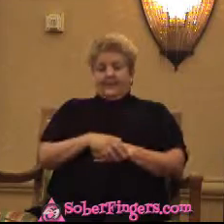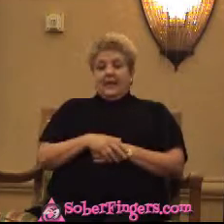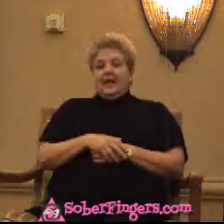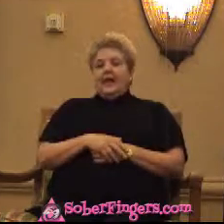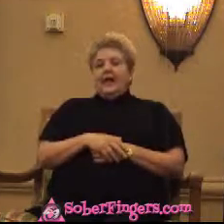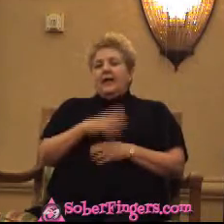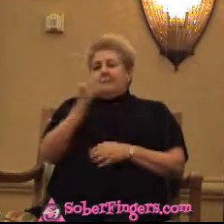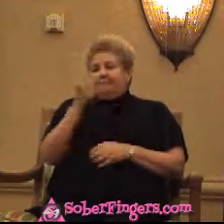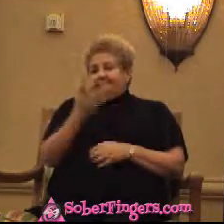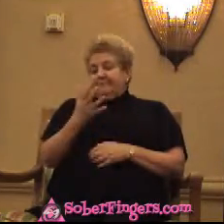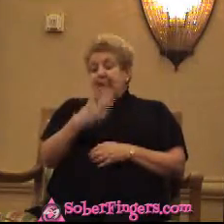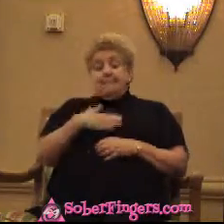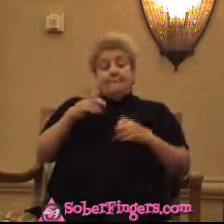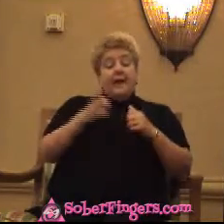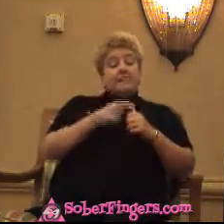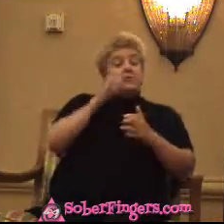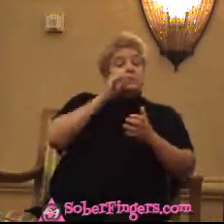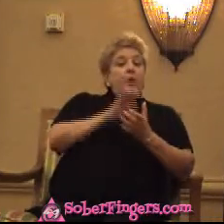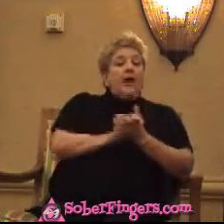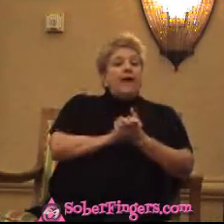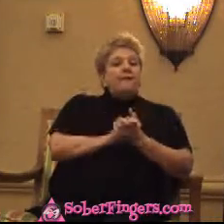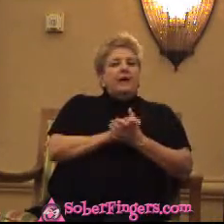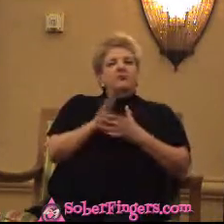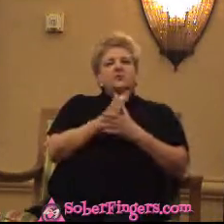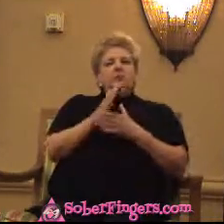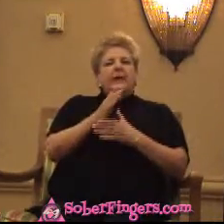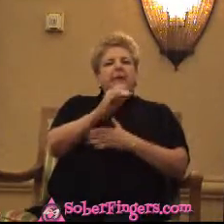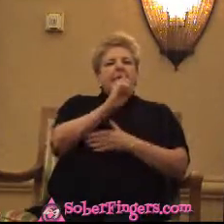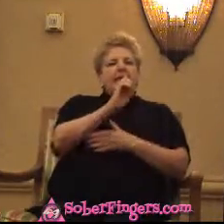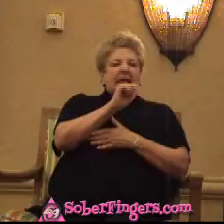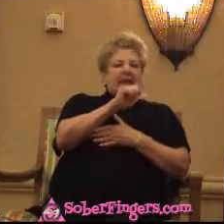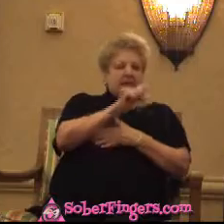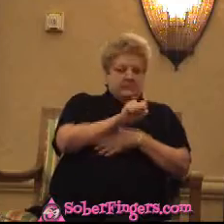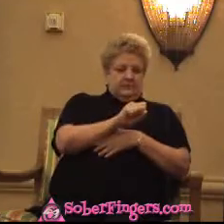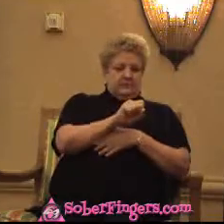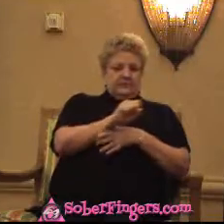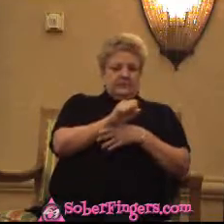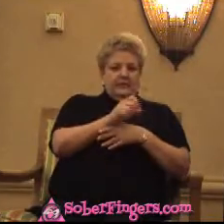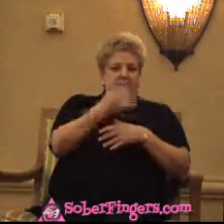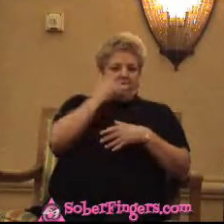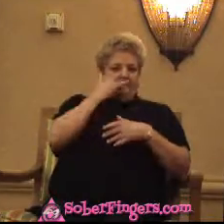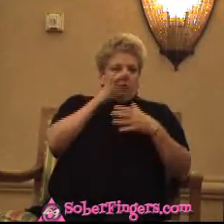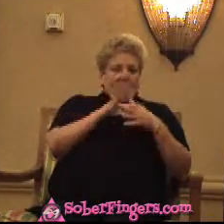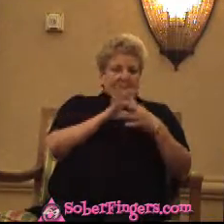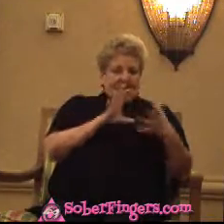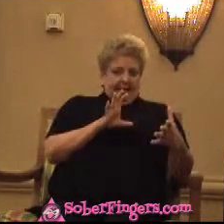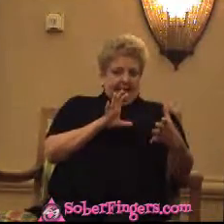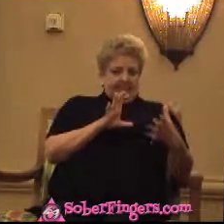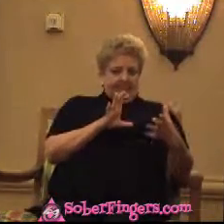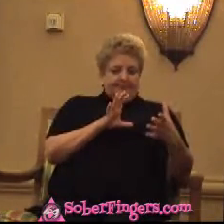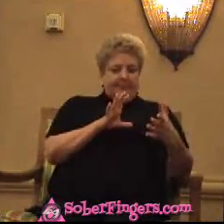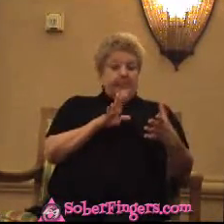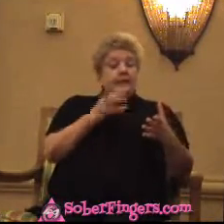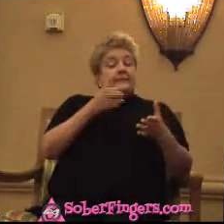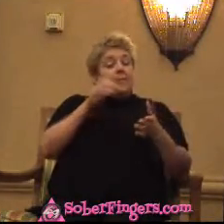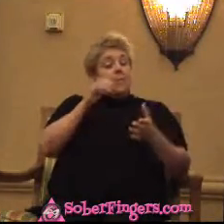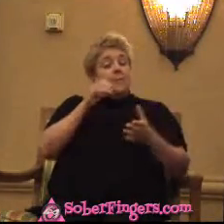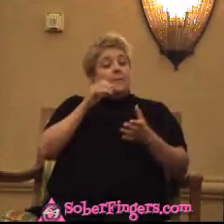my first wife, and I was between deals, I guess, because the phone was disconnected. And she asked me to go to the phone booth